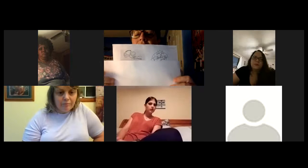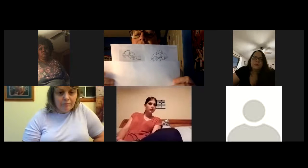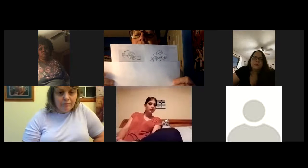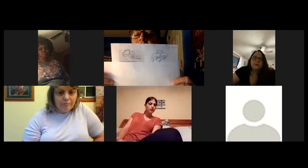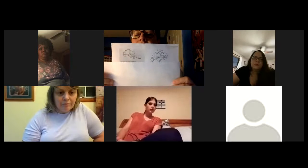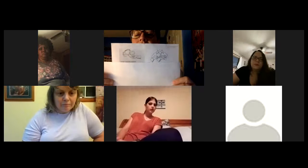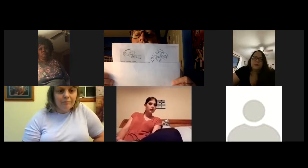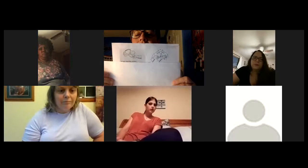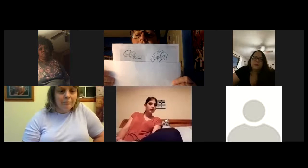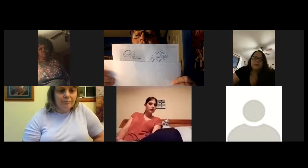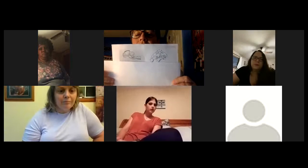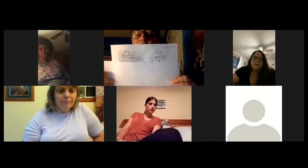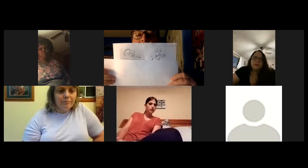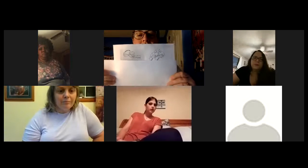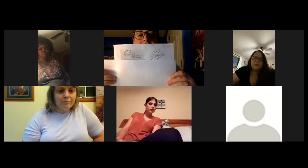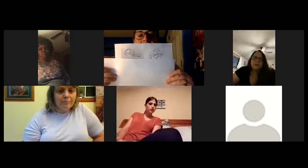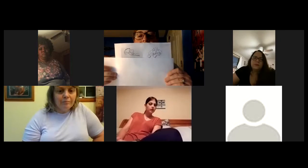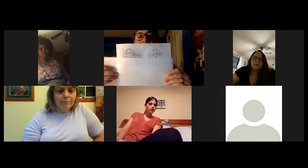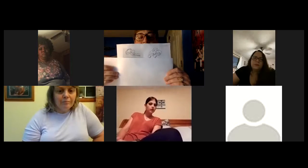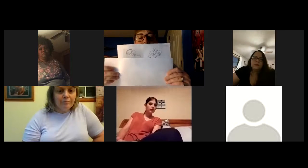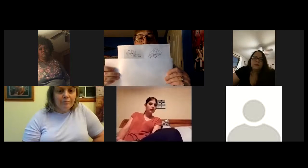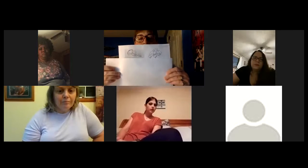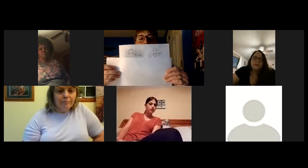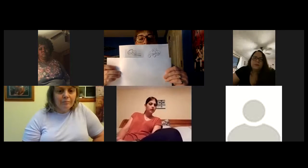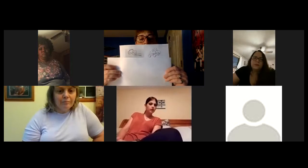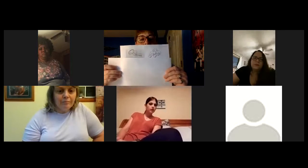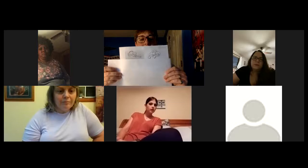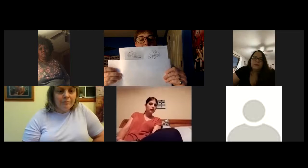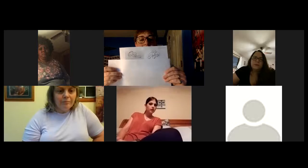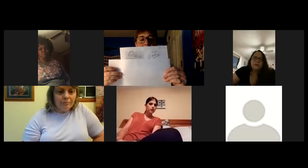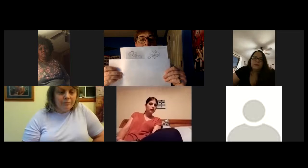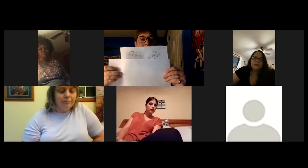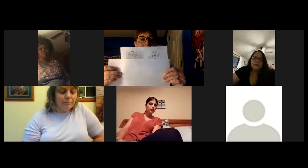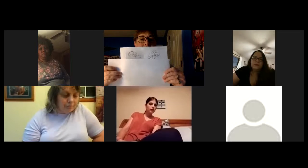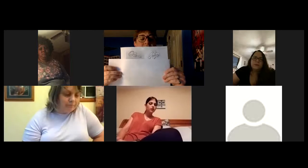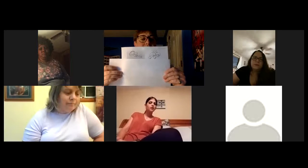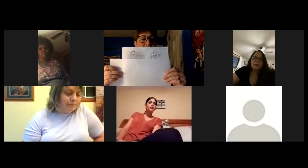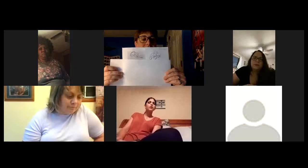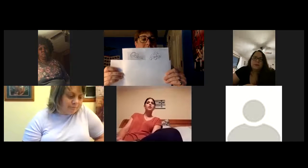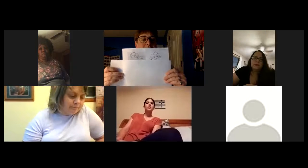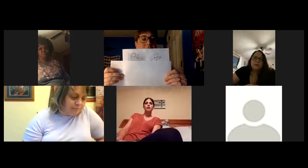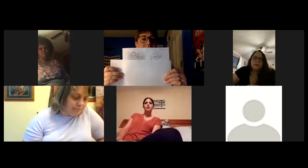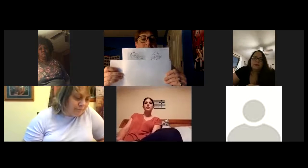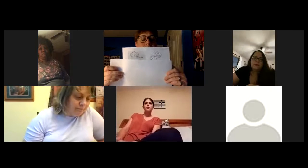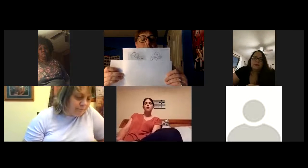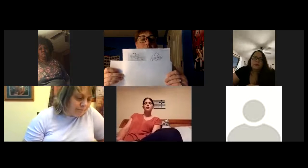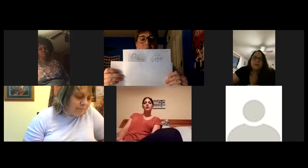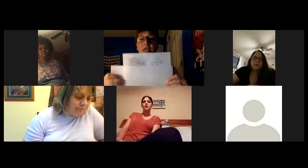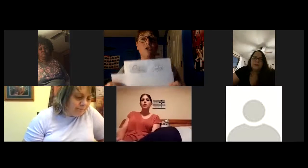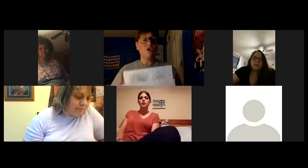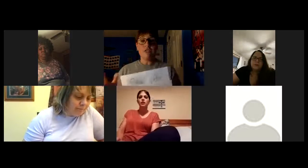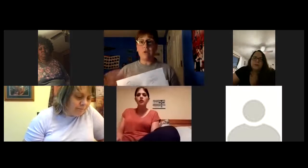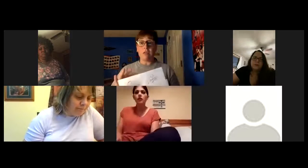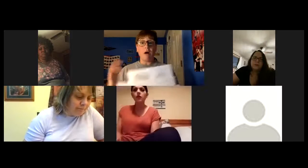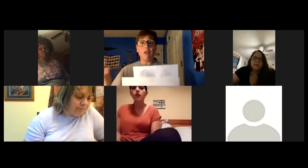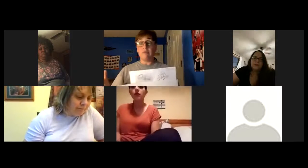right. And you could put it like that and try to figure out what it is that the person is saying. And